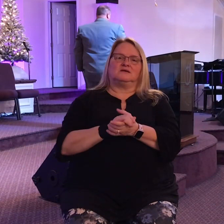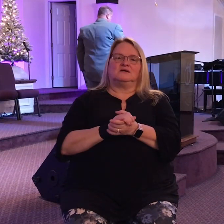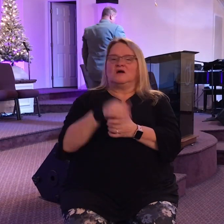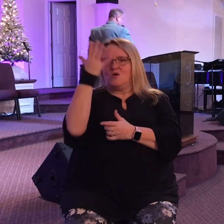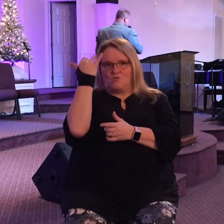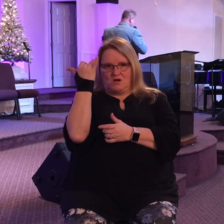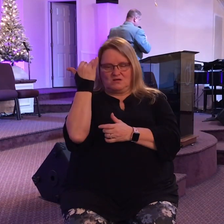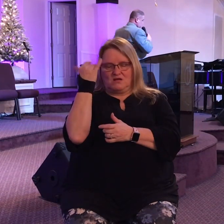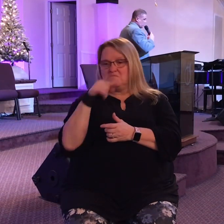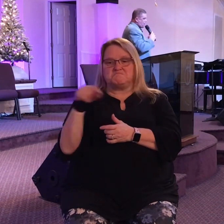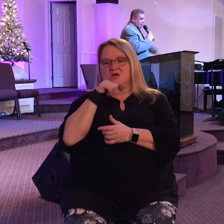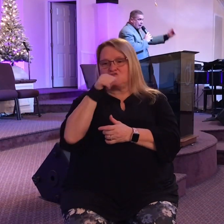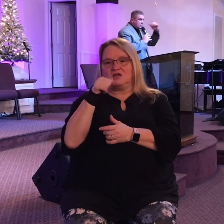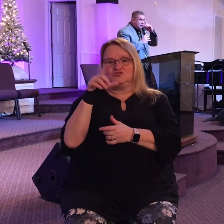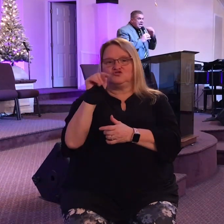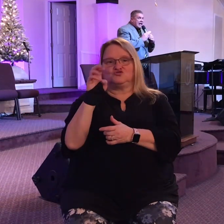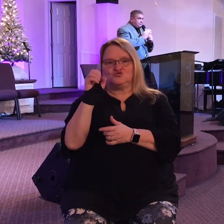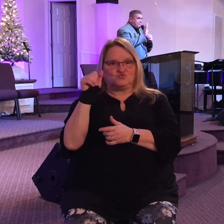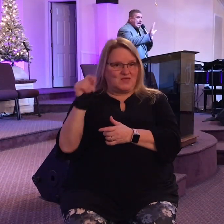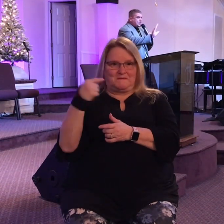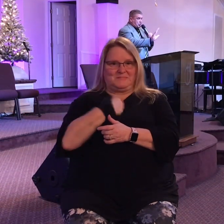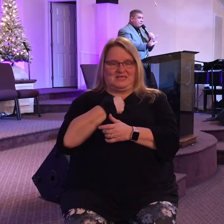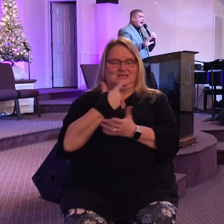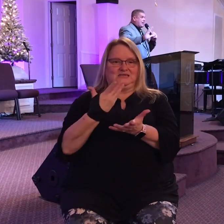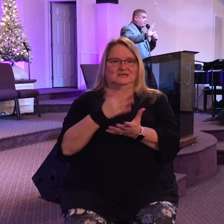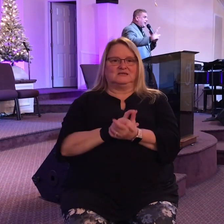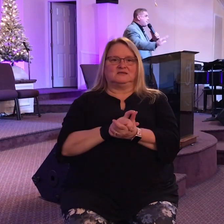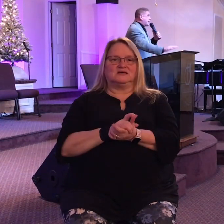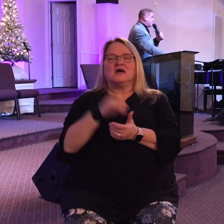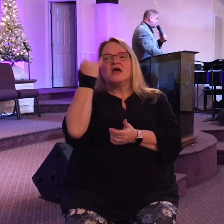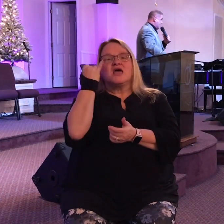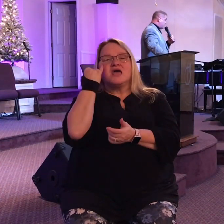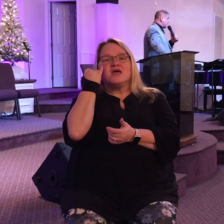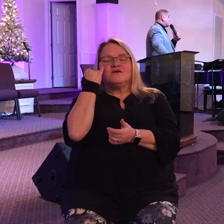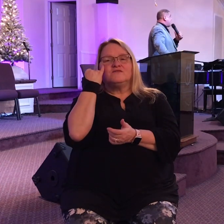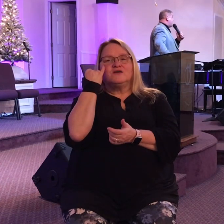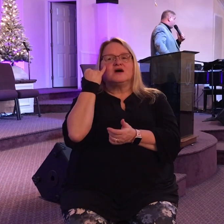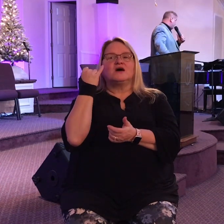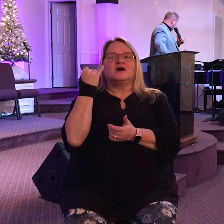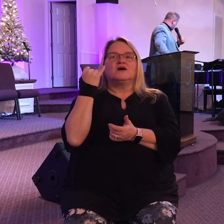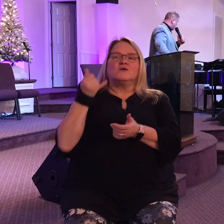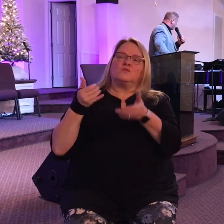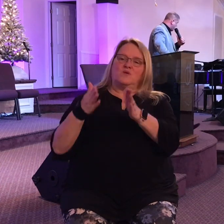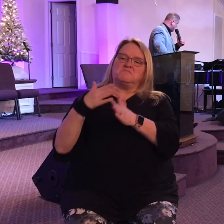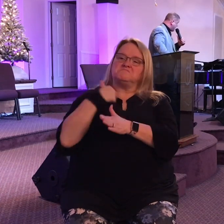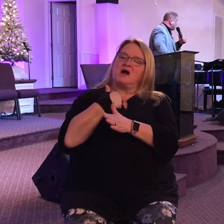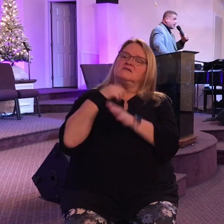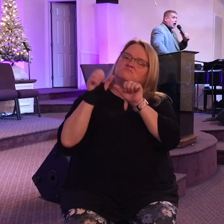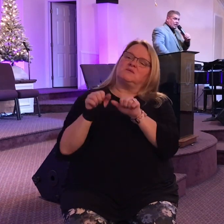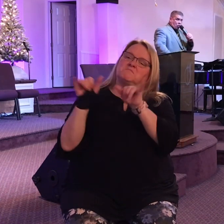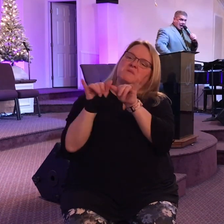because they don't treat me. Come on now. If the measure of how they feel about themselves is how they treat me, y'all ain't going to